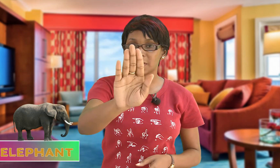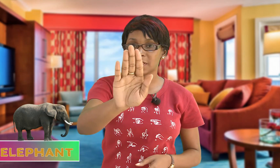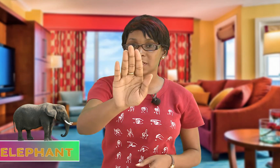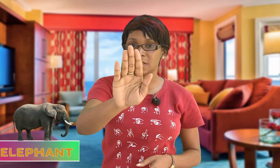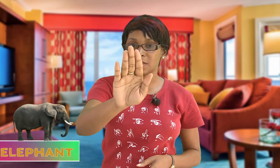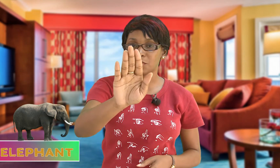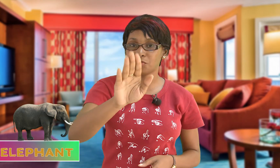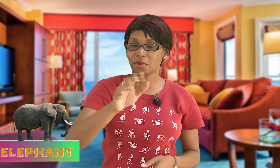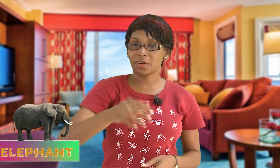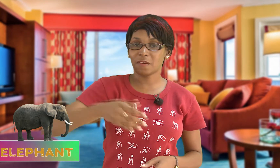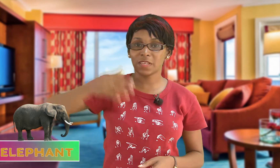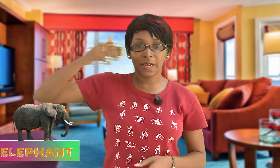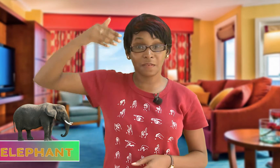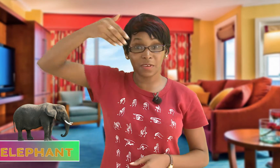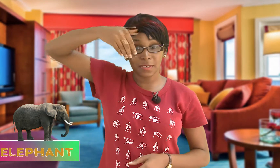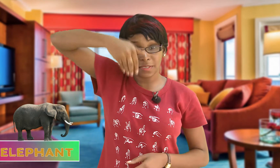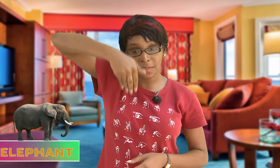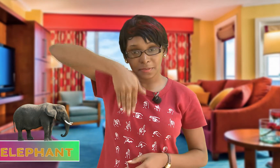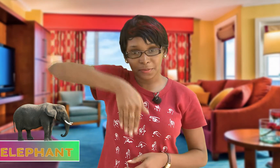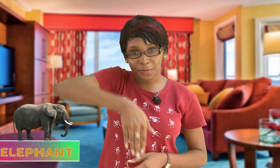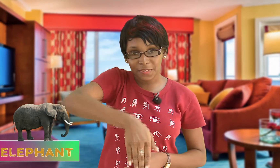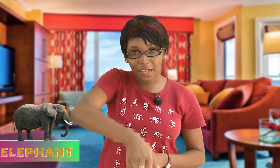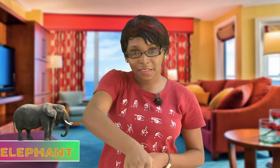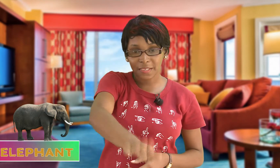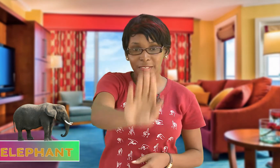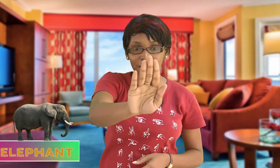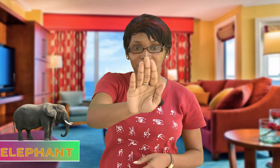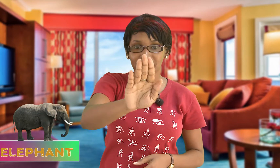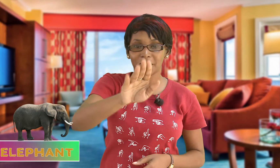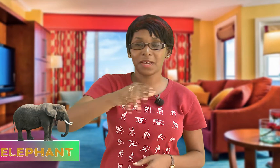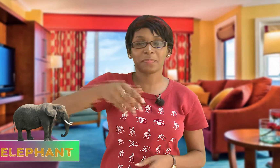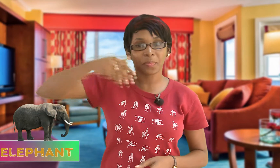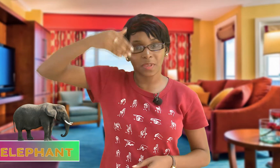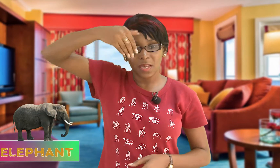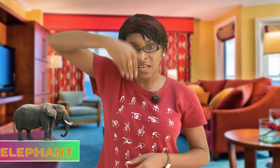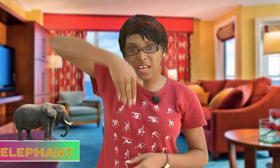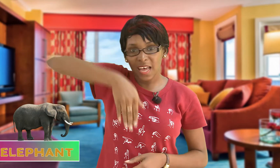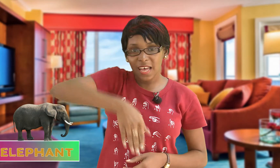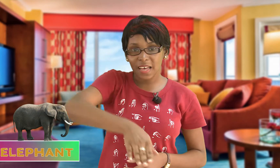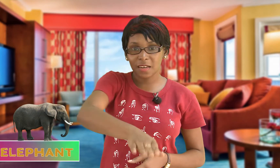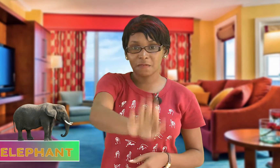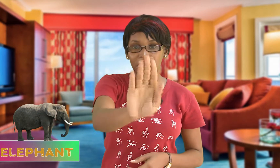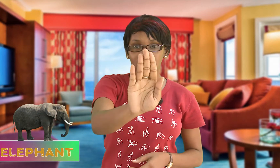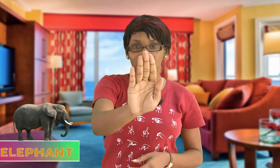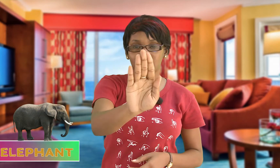Elephant. The trunk of the elephant goes like this, right? Elephant.